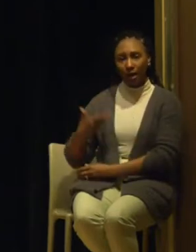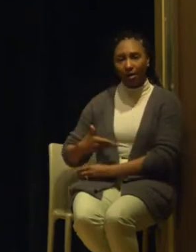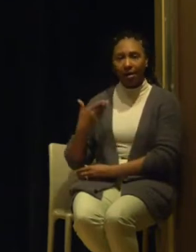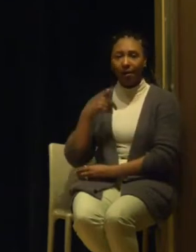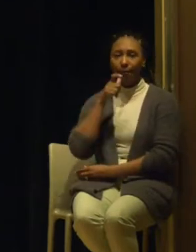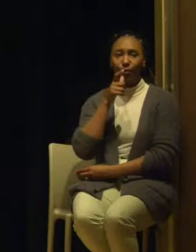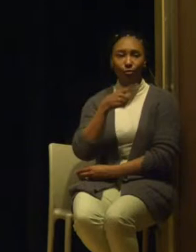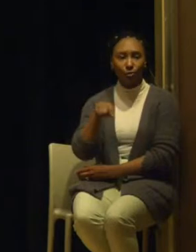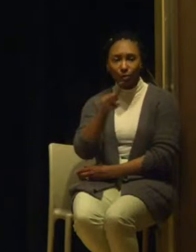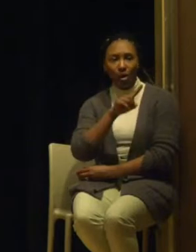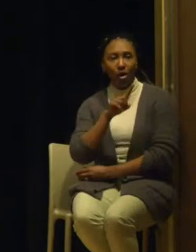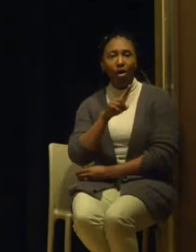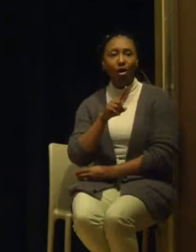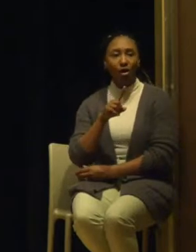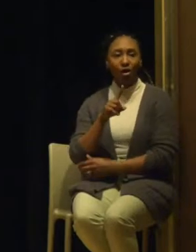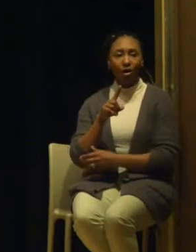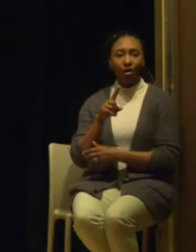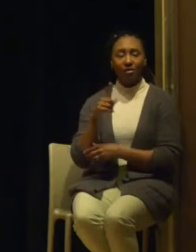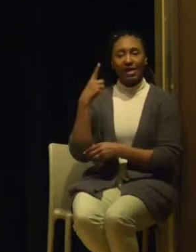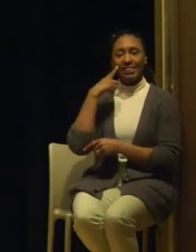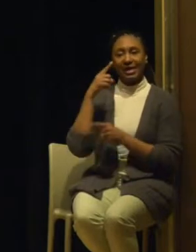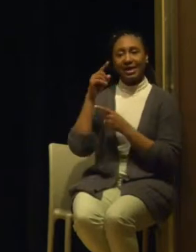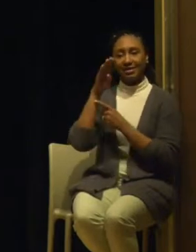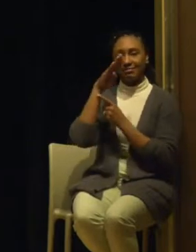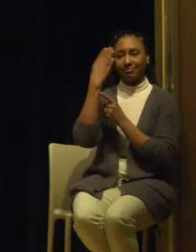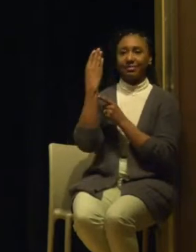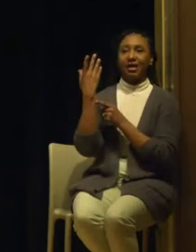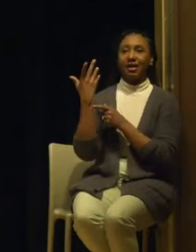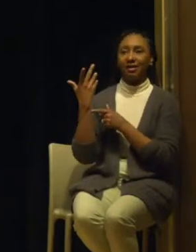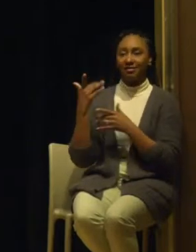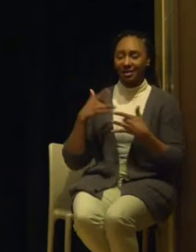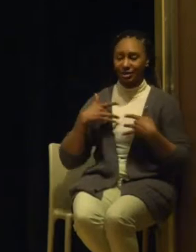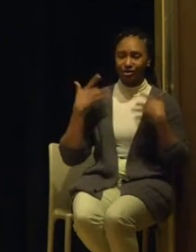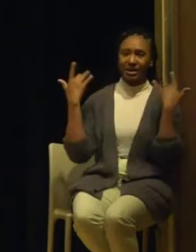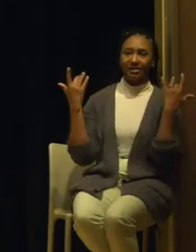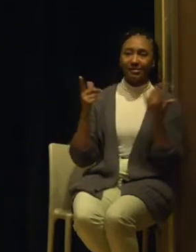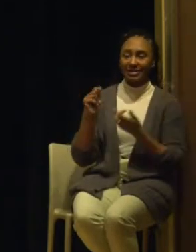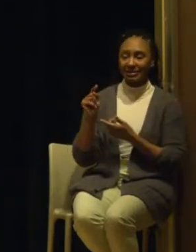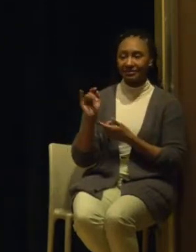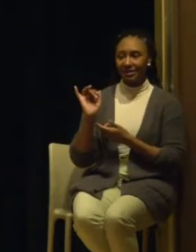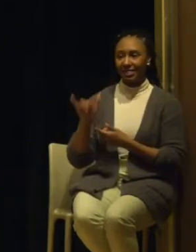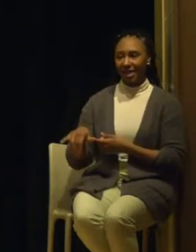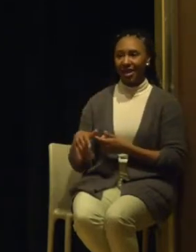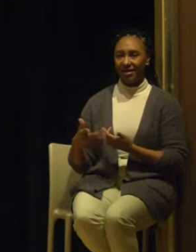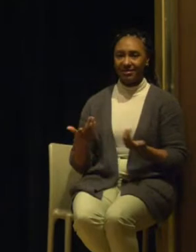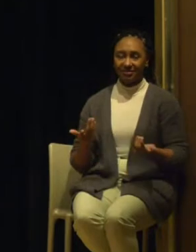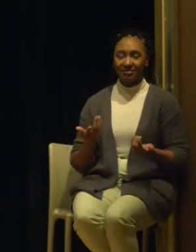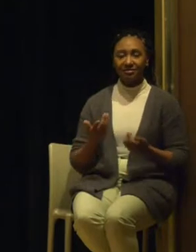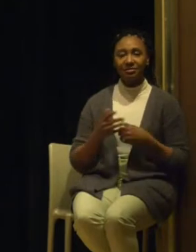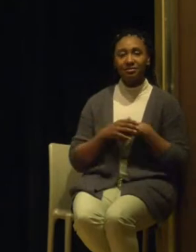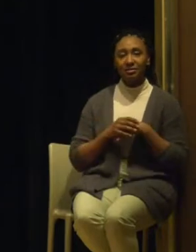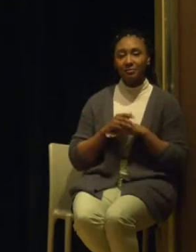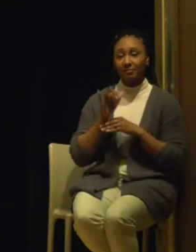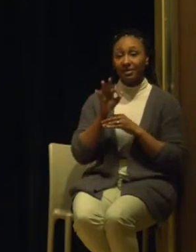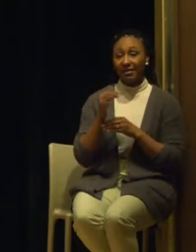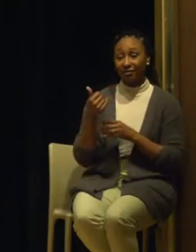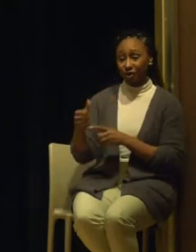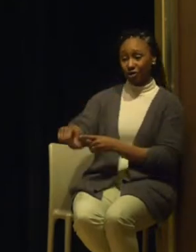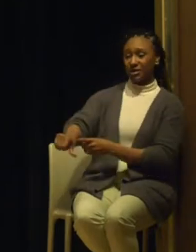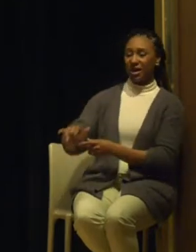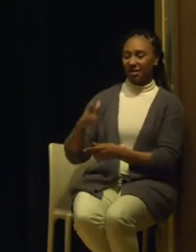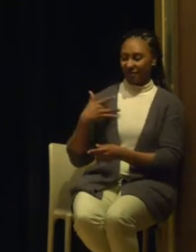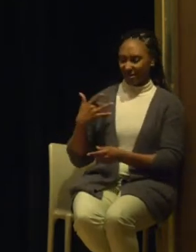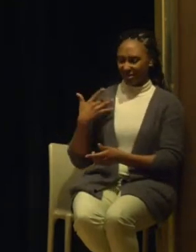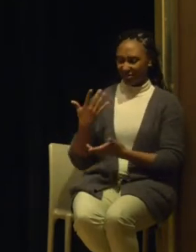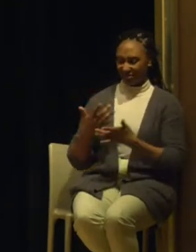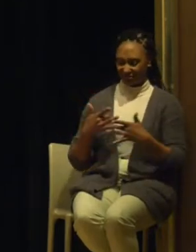on it. Yeah. You know, what do you mean you turned down my programming, right? And they, you know, so when